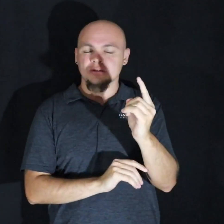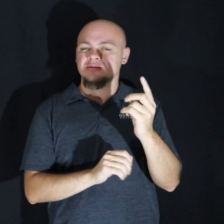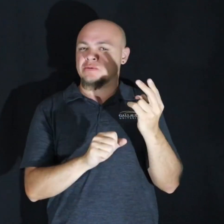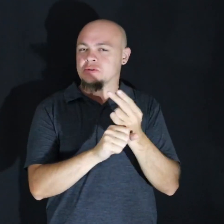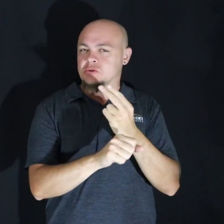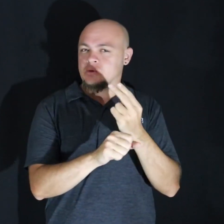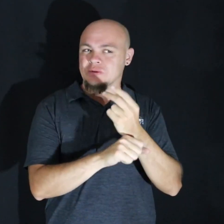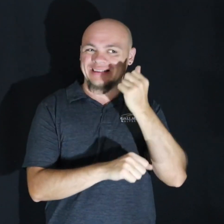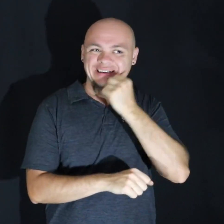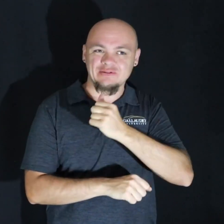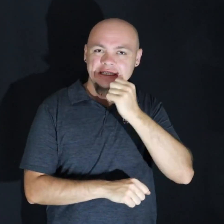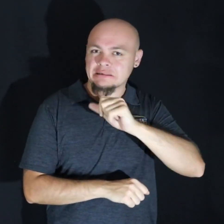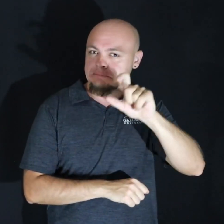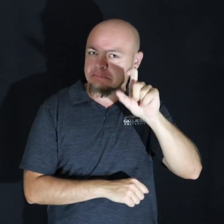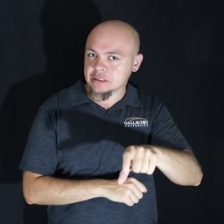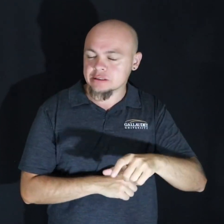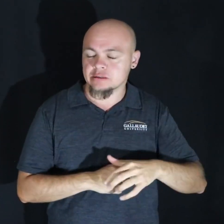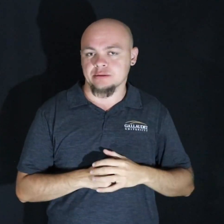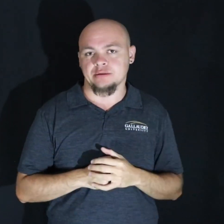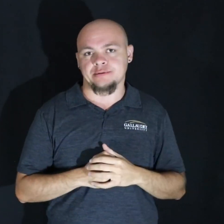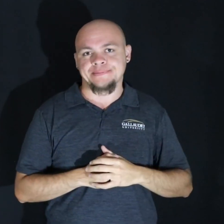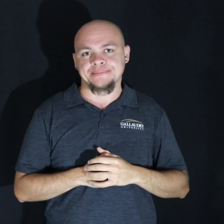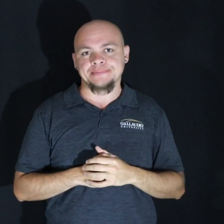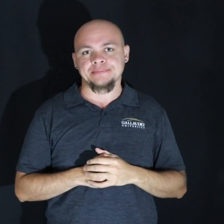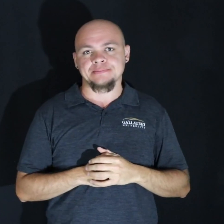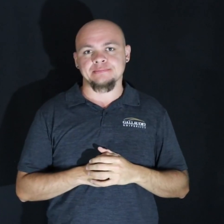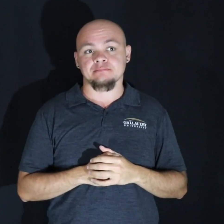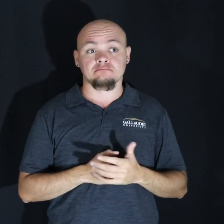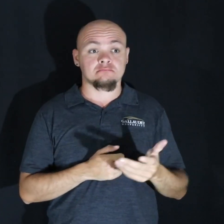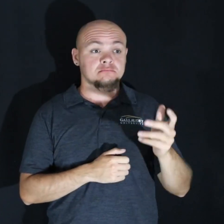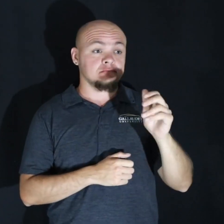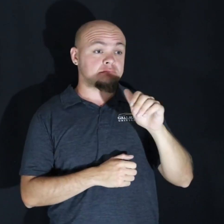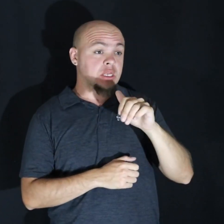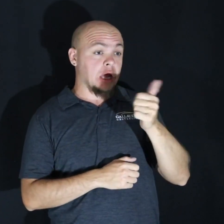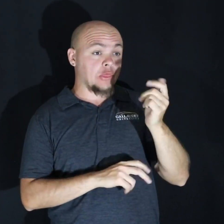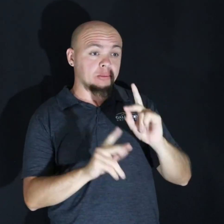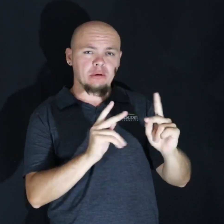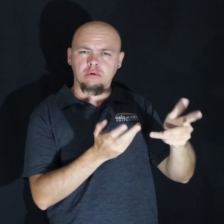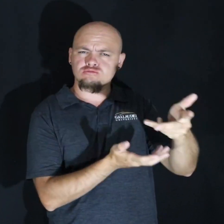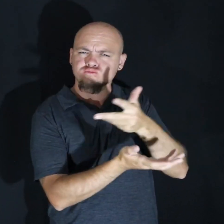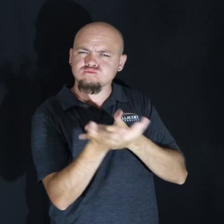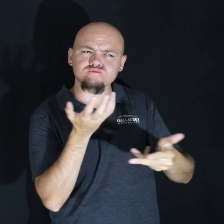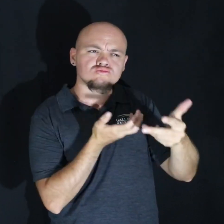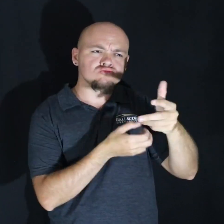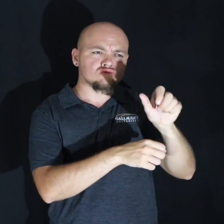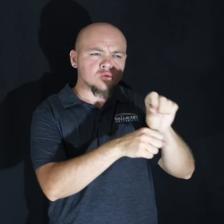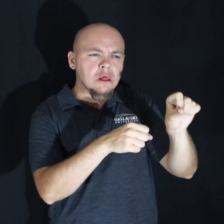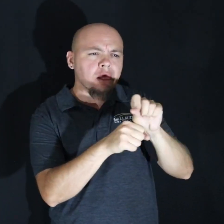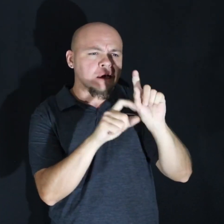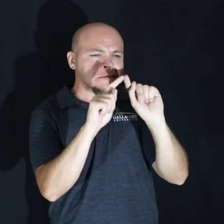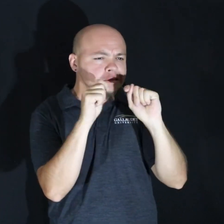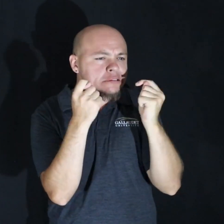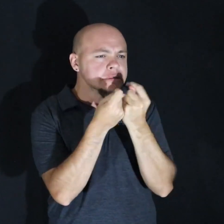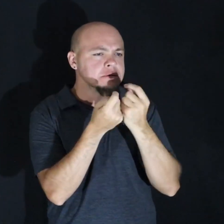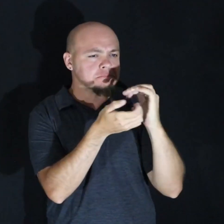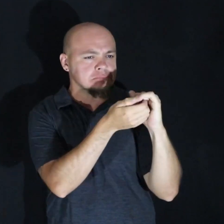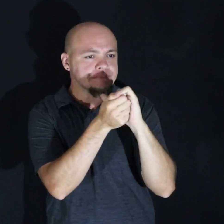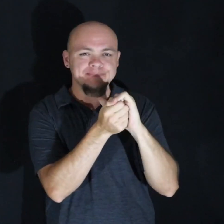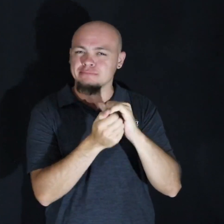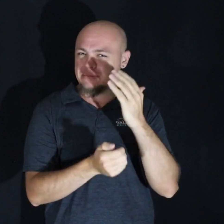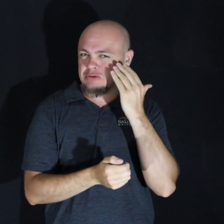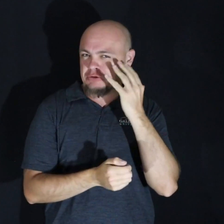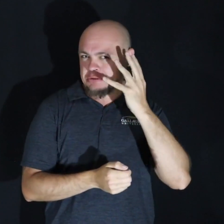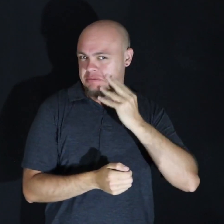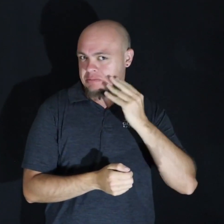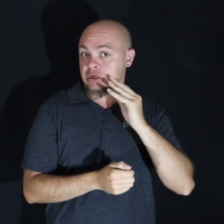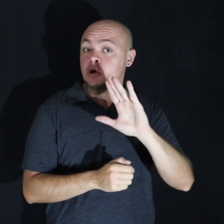use every single day: working with others, teamwork. And we've all been part of a team, whether